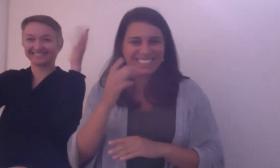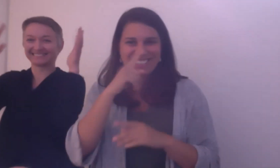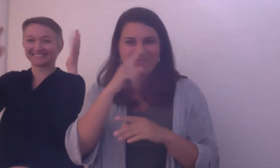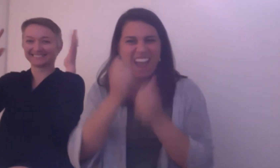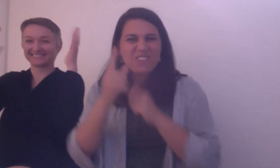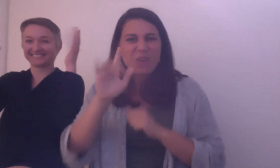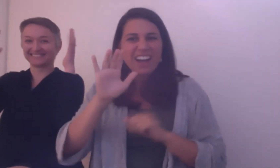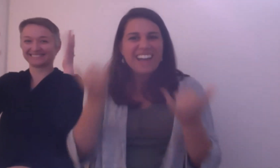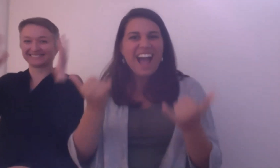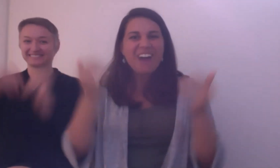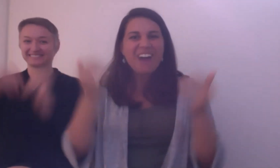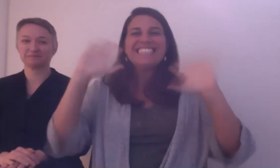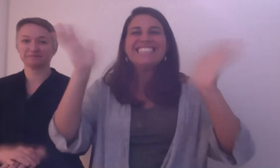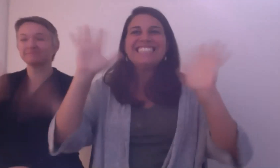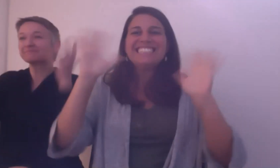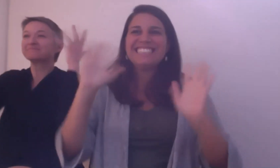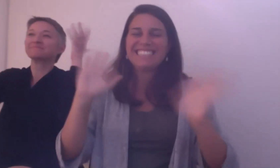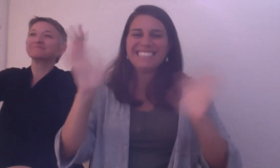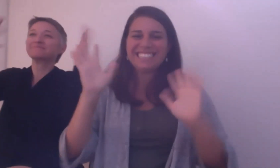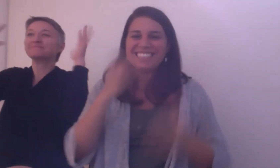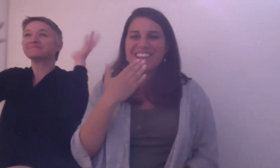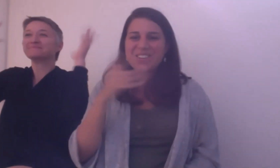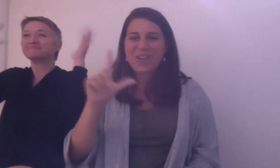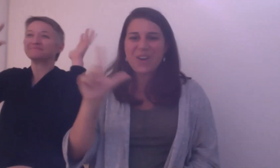So thank you, Lorne.